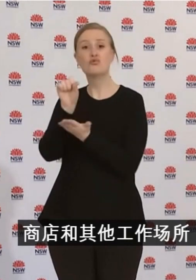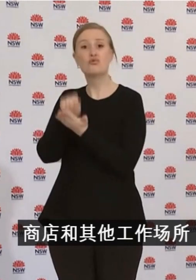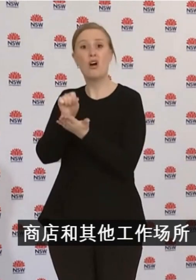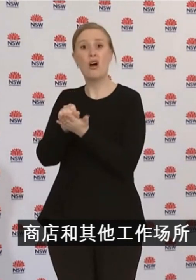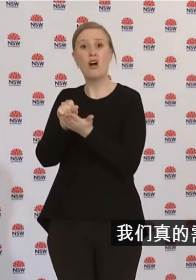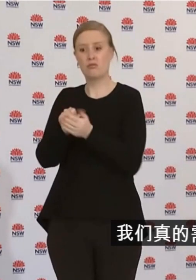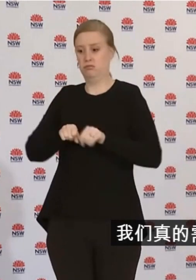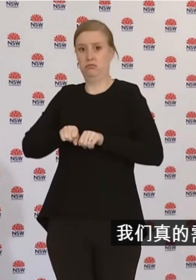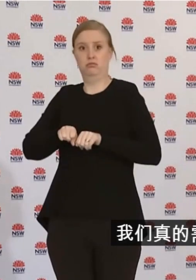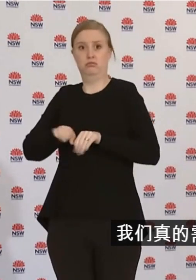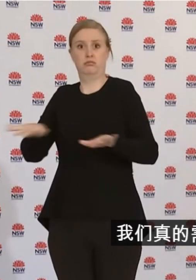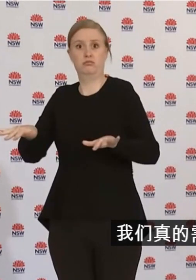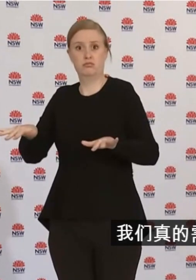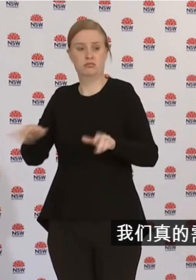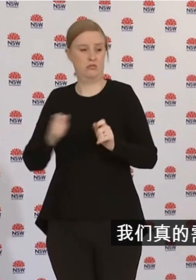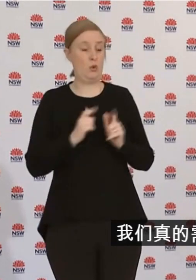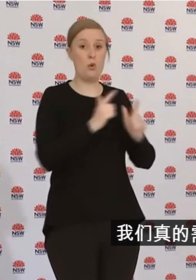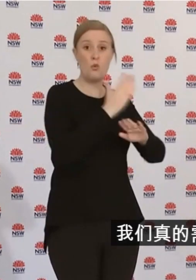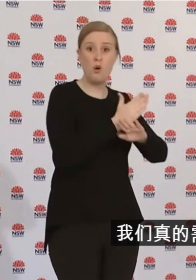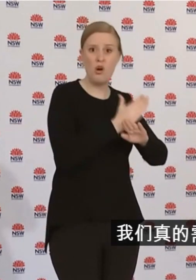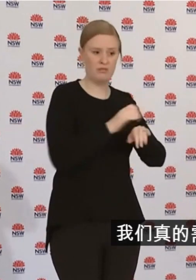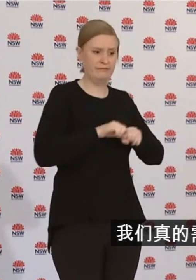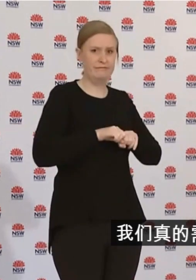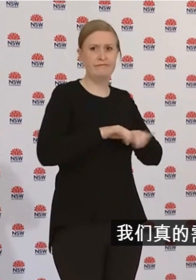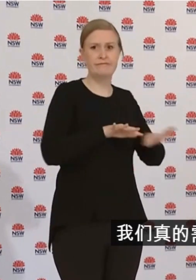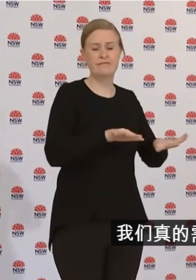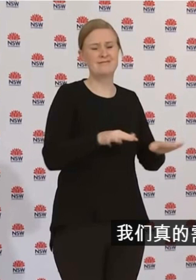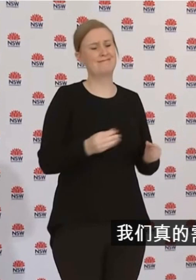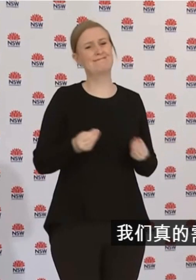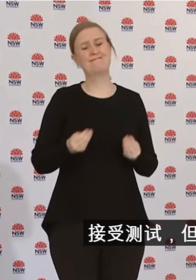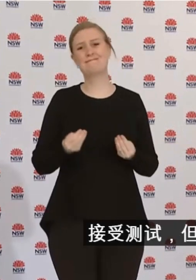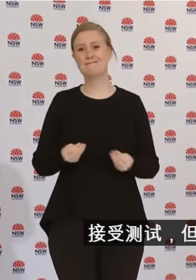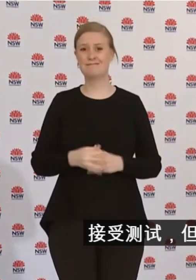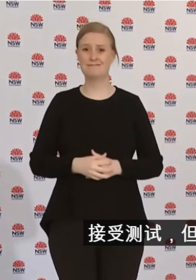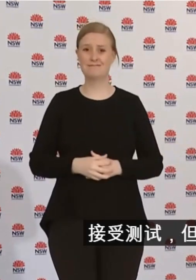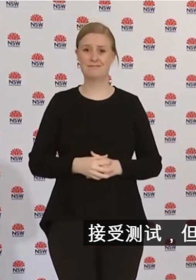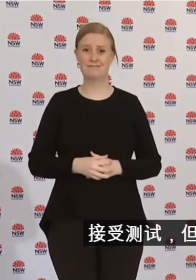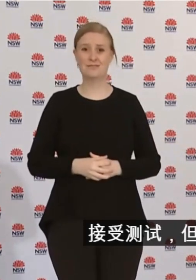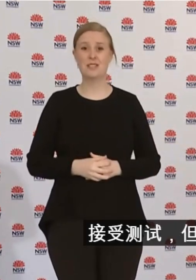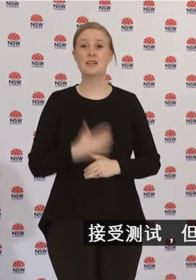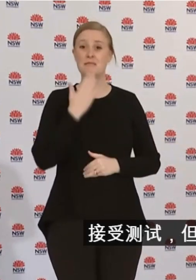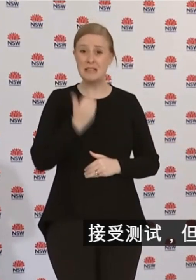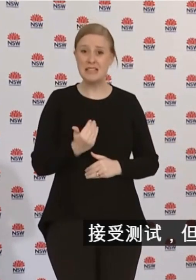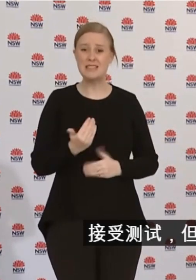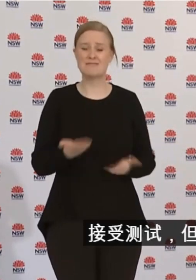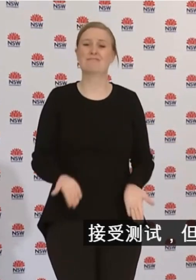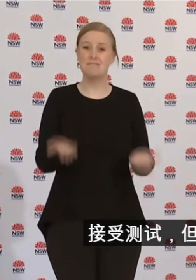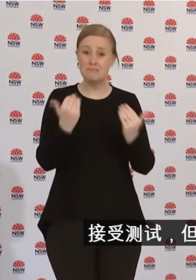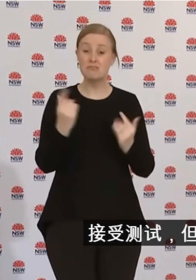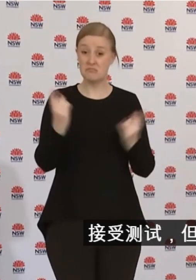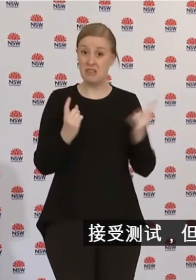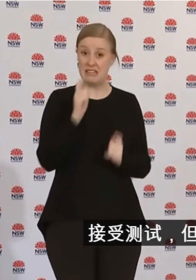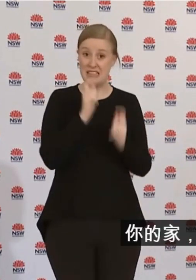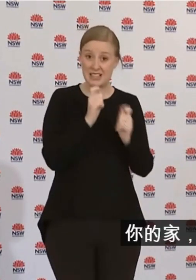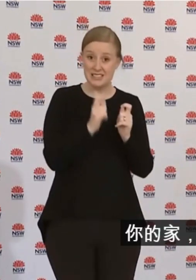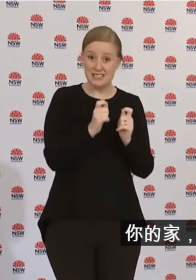the community is we really do need, you've come out in great numbers to be tested, but we don't want you out